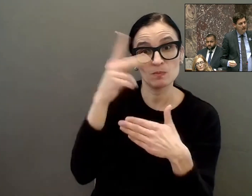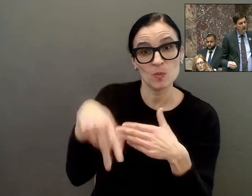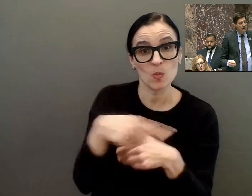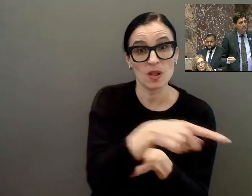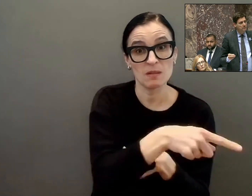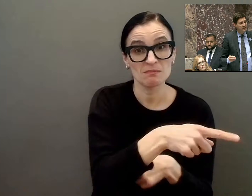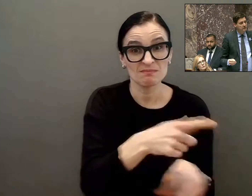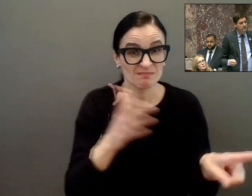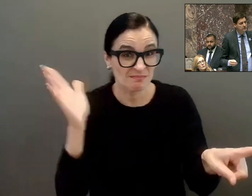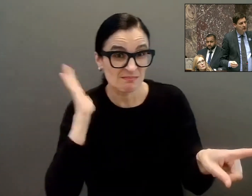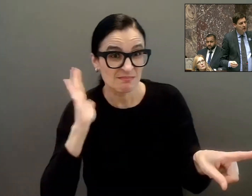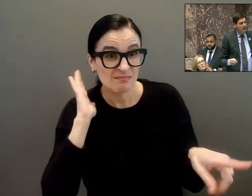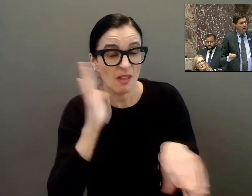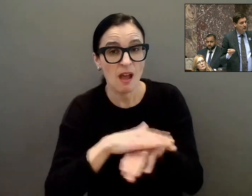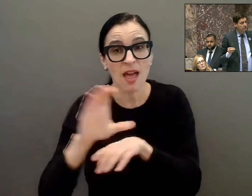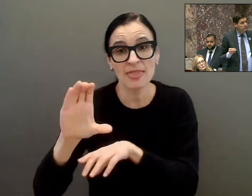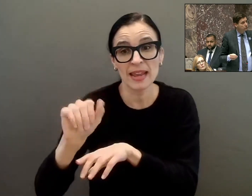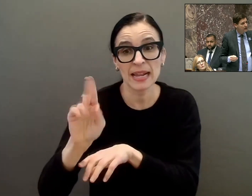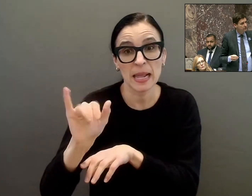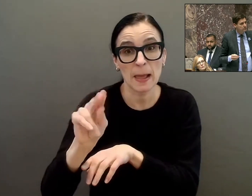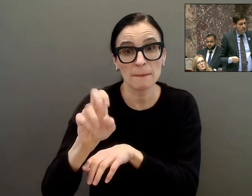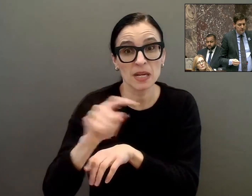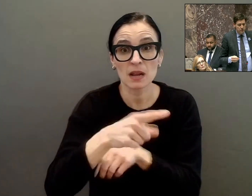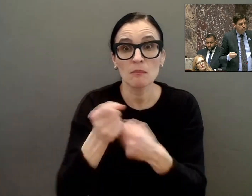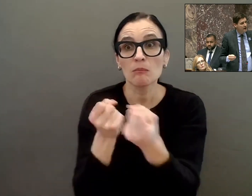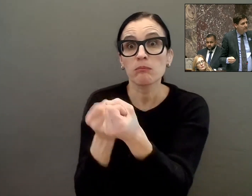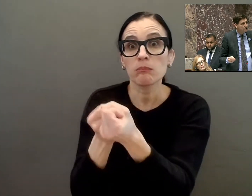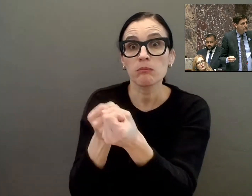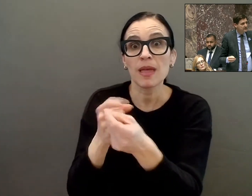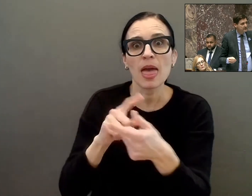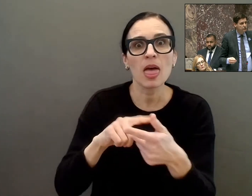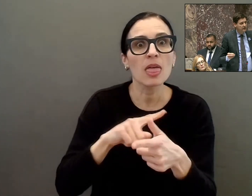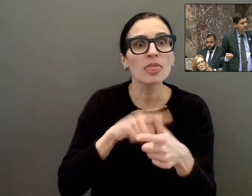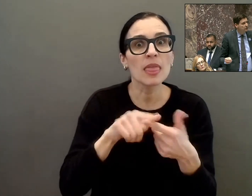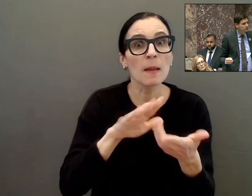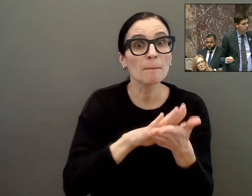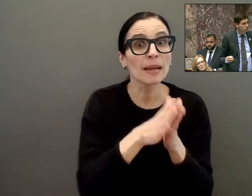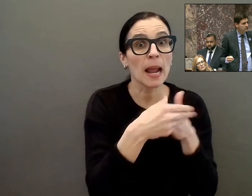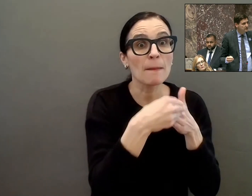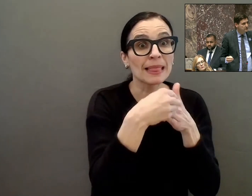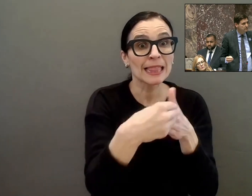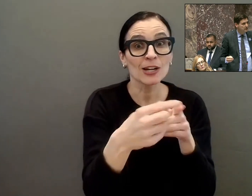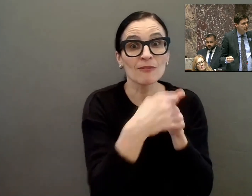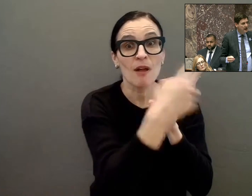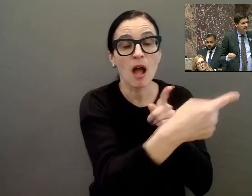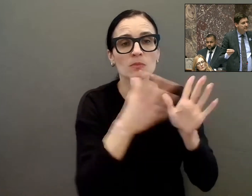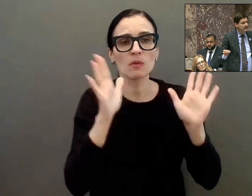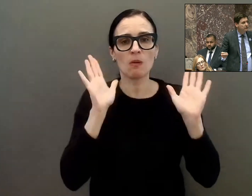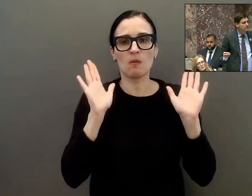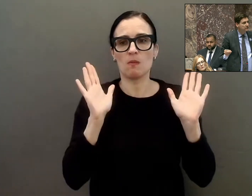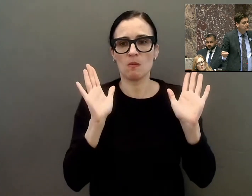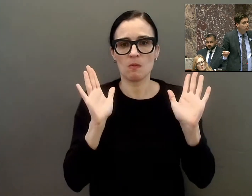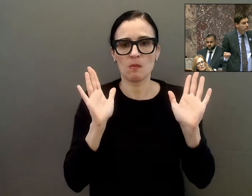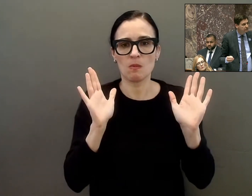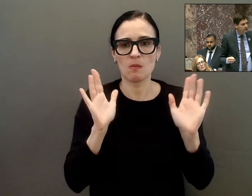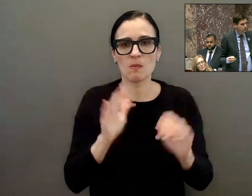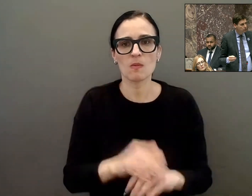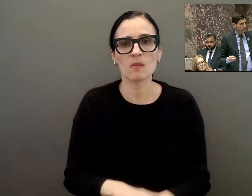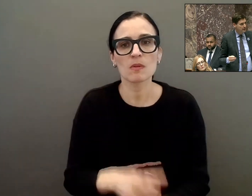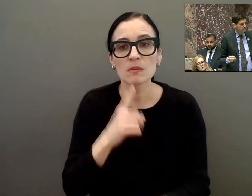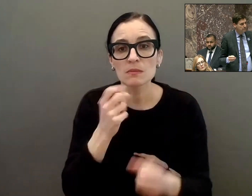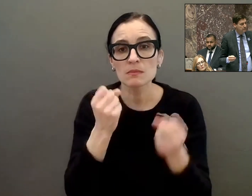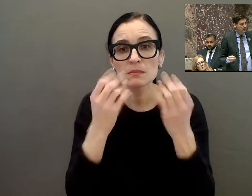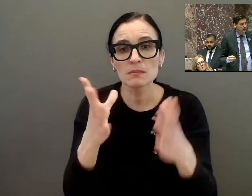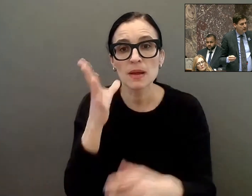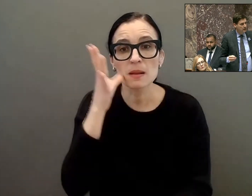particularly among parents from new arrival communities just arriving in BC, trying to figure out the school system, and then they hear about this horrific